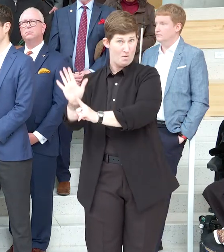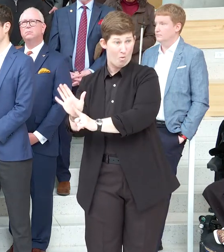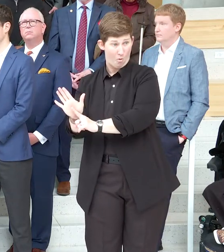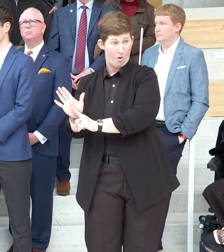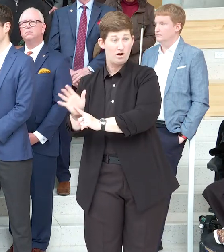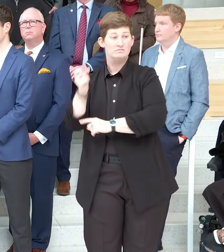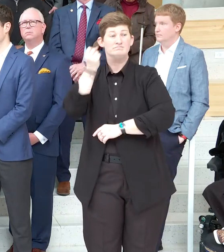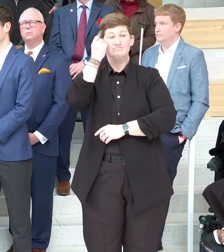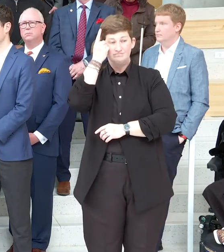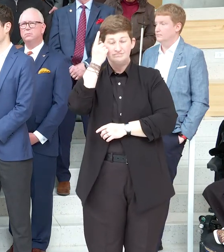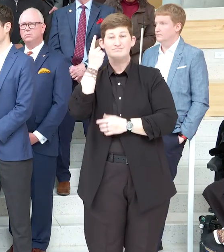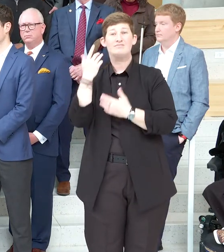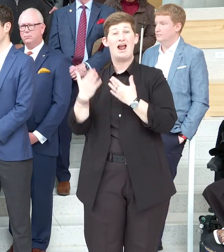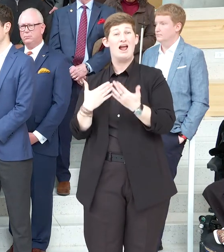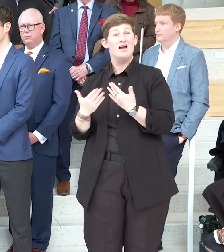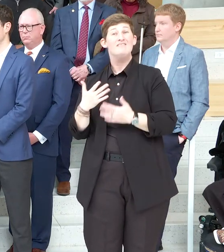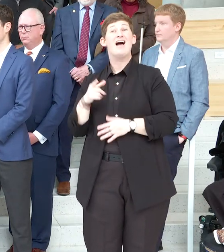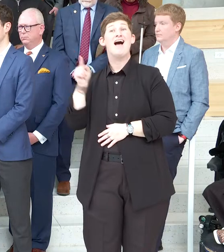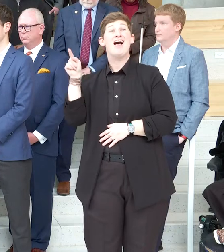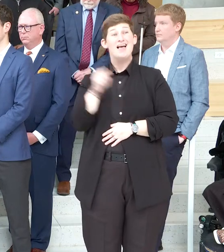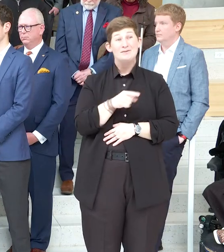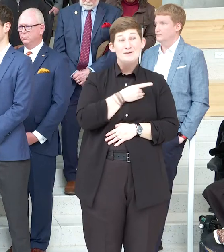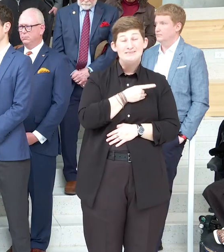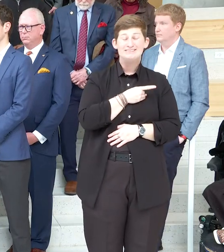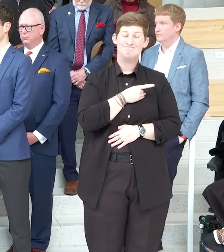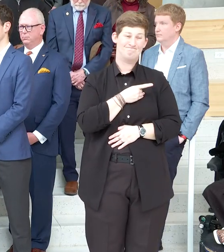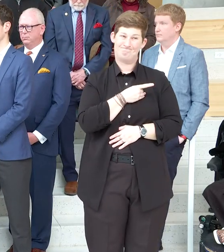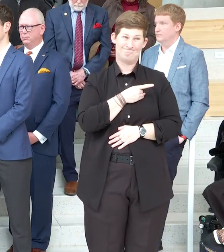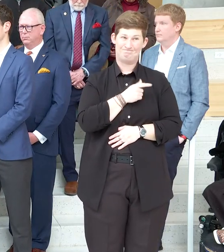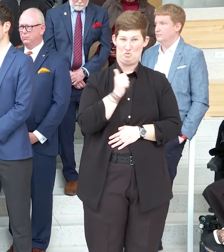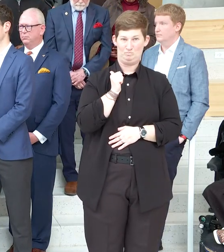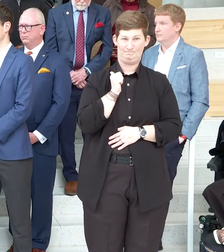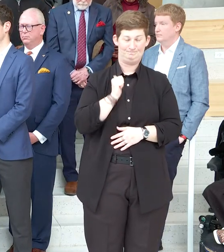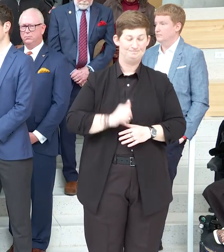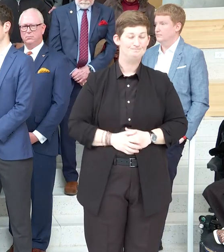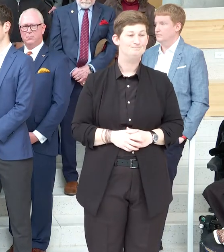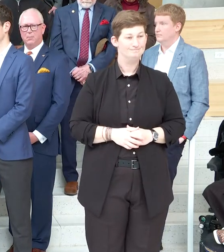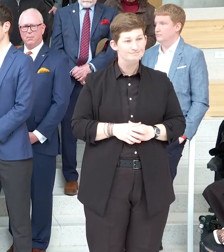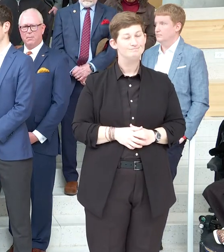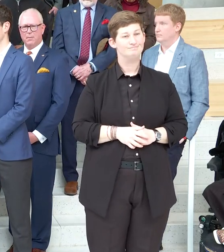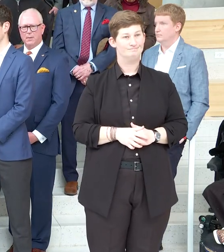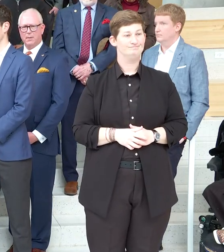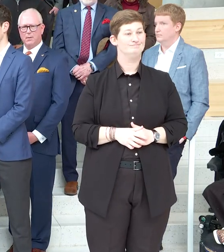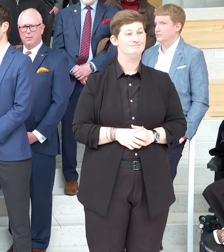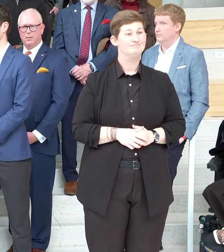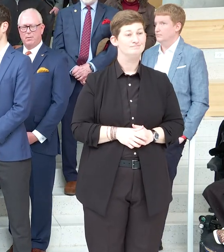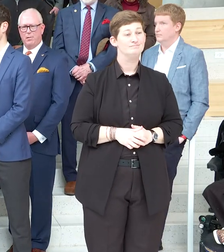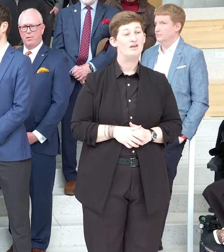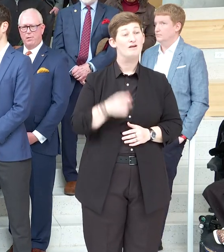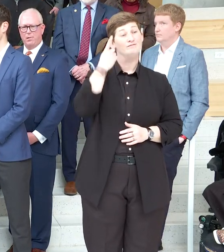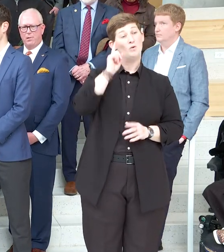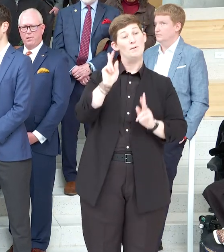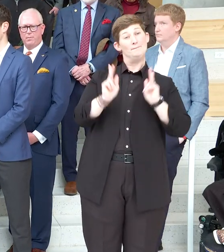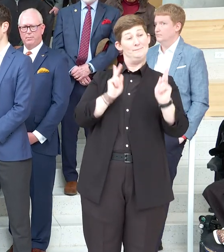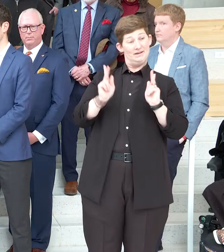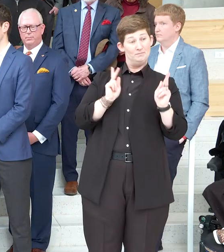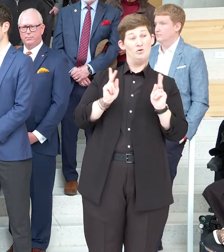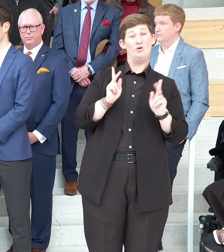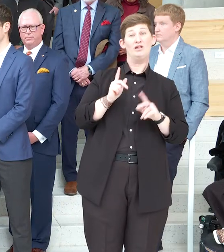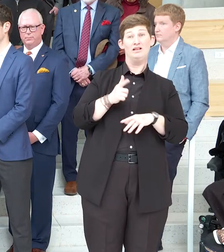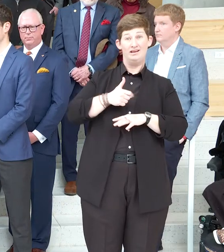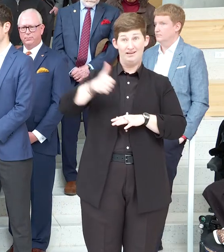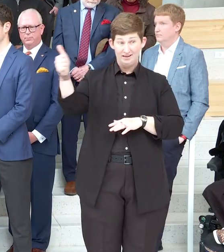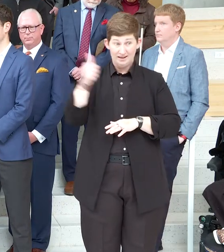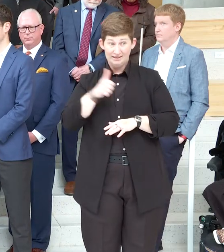However, given the sheer number of people who prefer to use rideshare service to get to and from the airport, and the